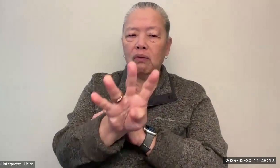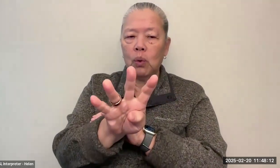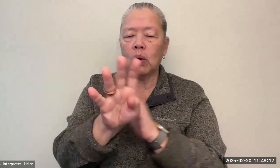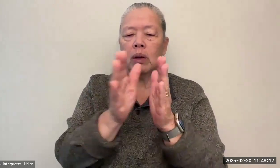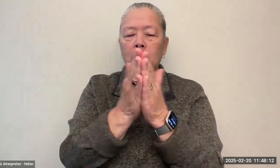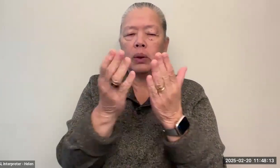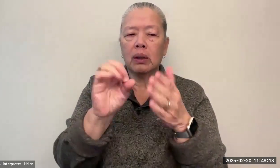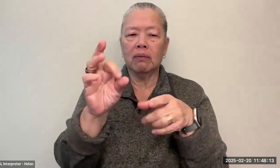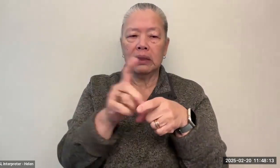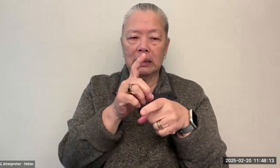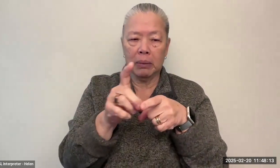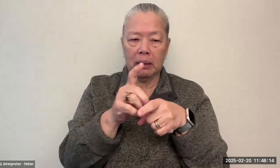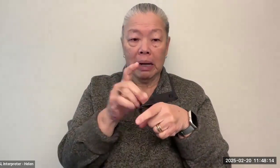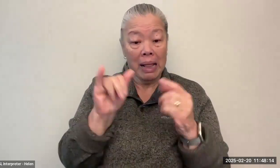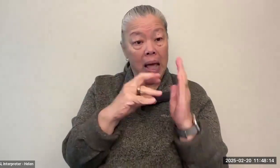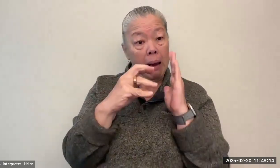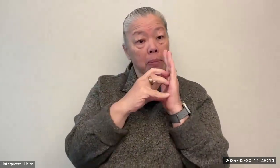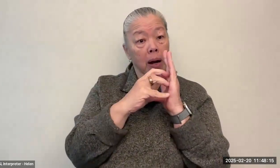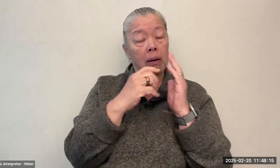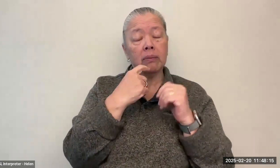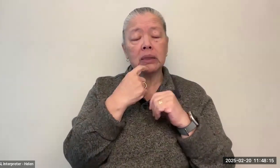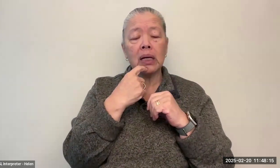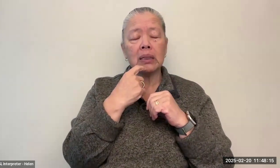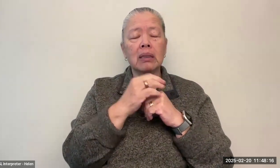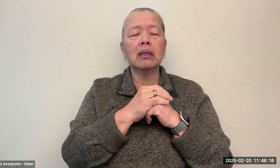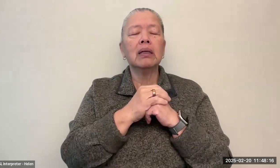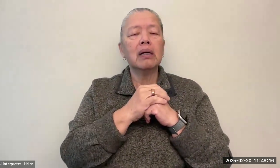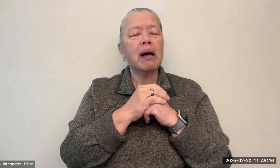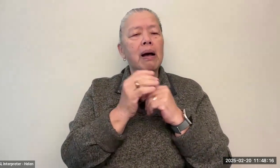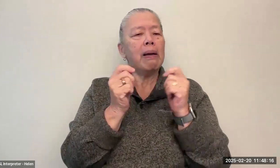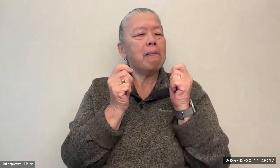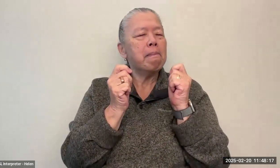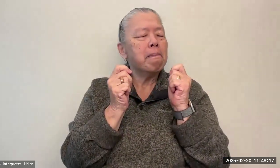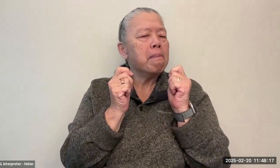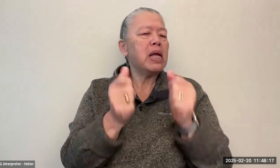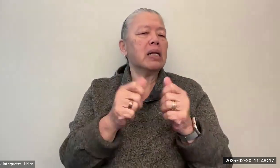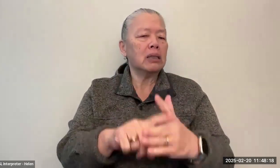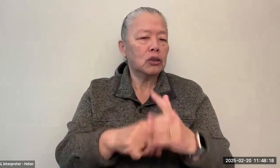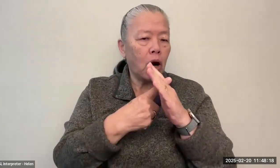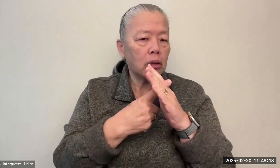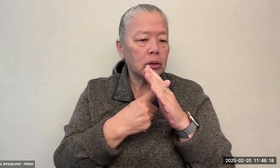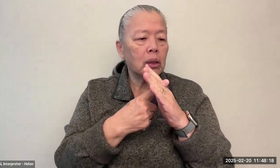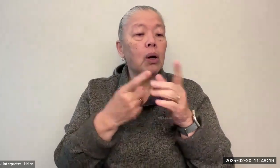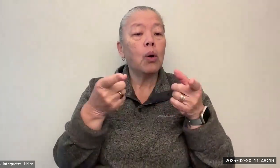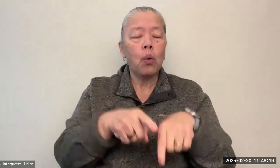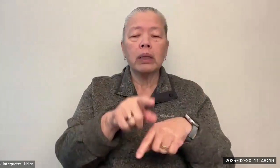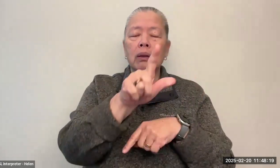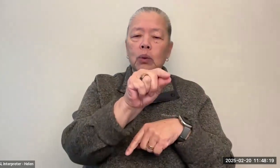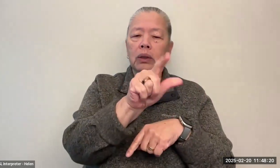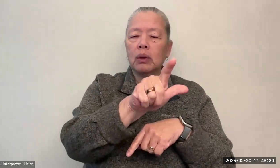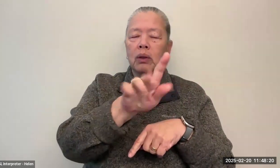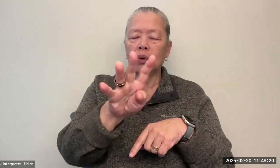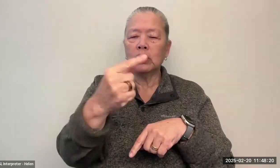of Discipline. That paragraph states that it immediately takes effect upon the close of 2024